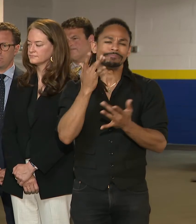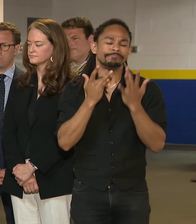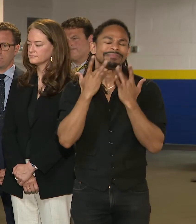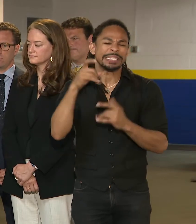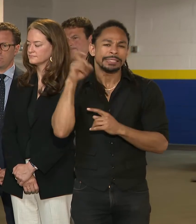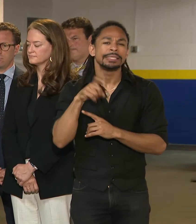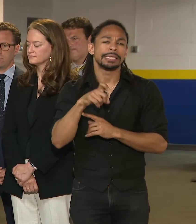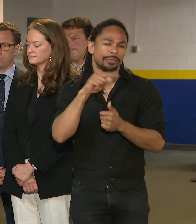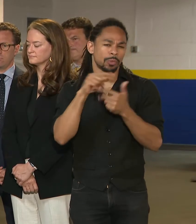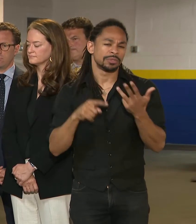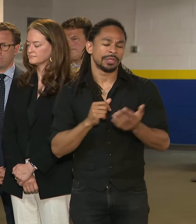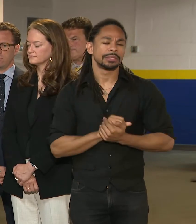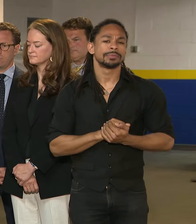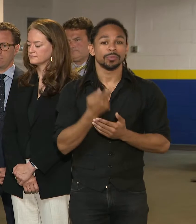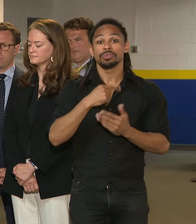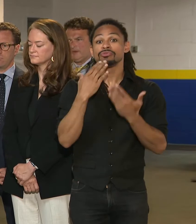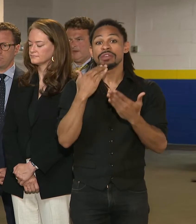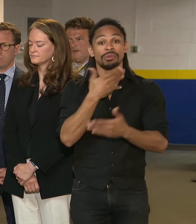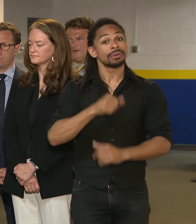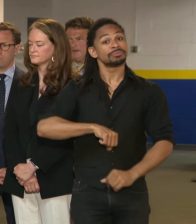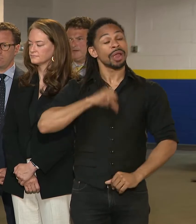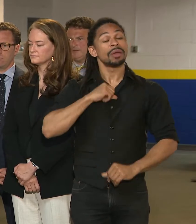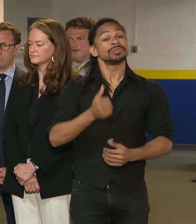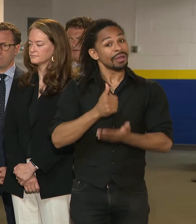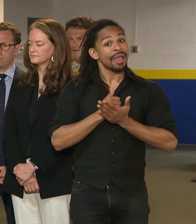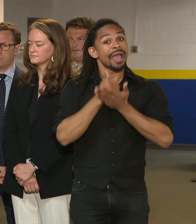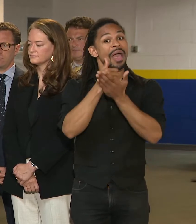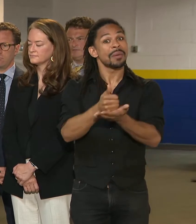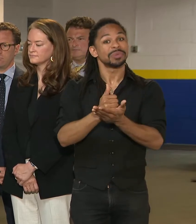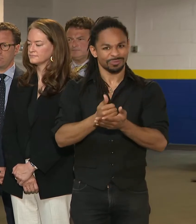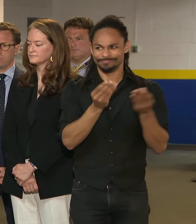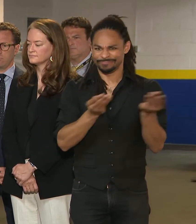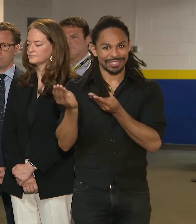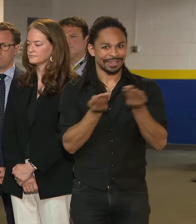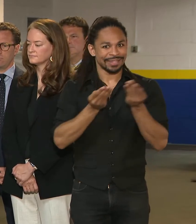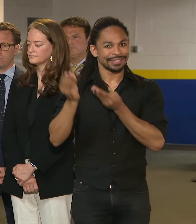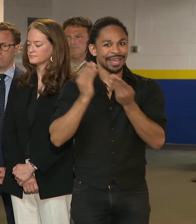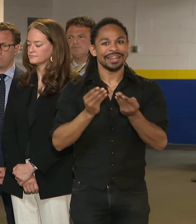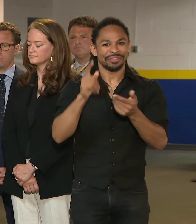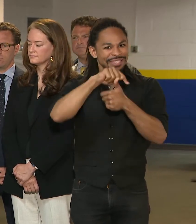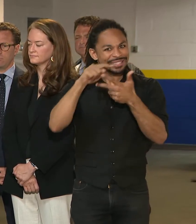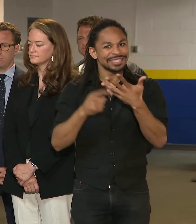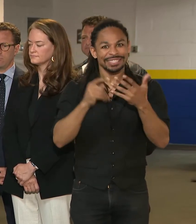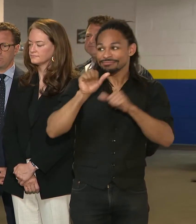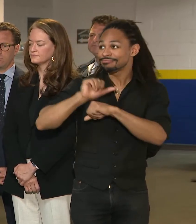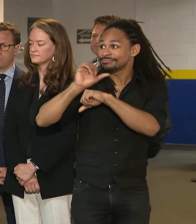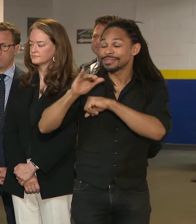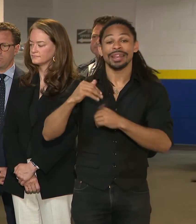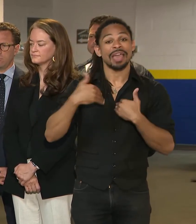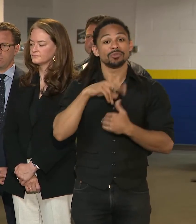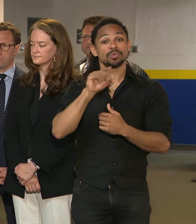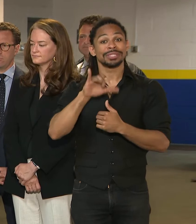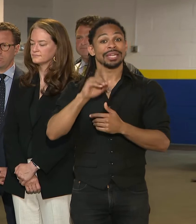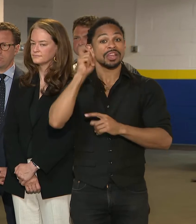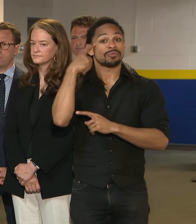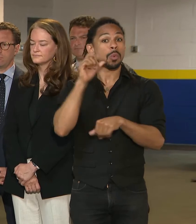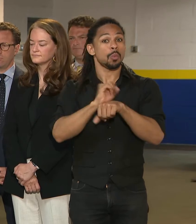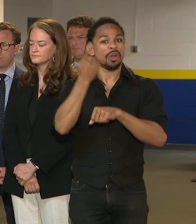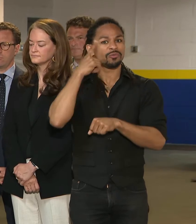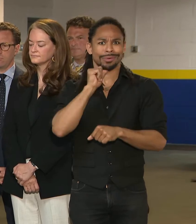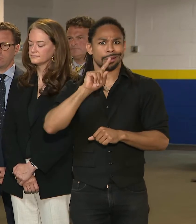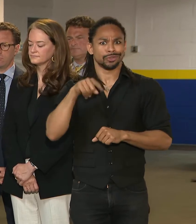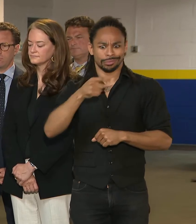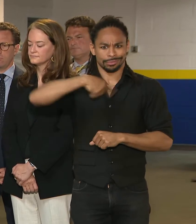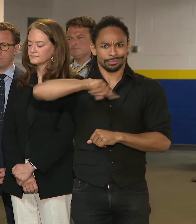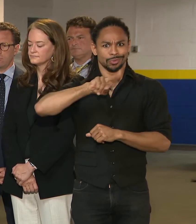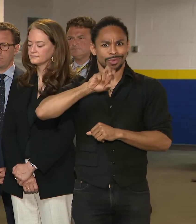and proud to help facilitate these shipments and extend our mission to have New York City government work for all.